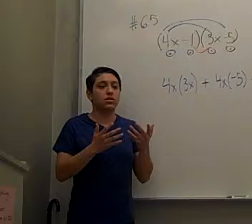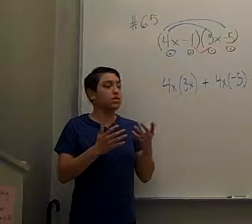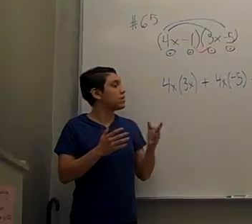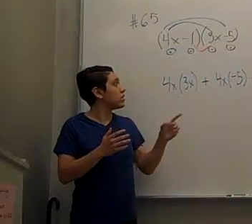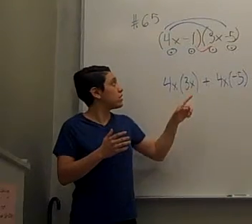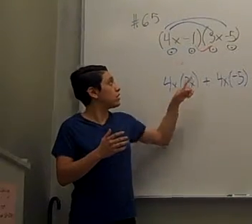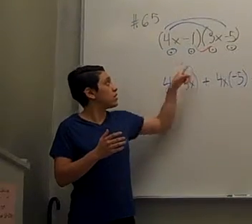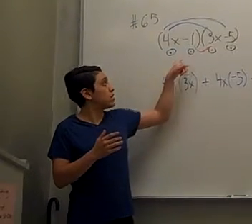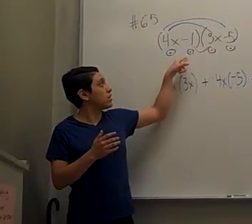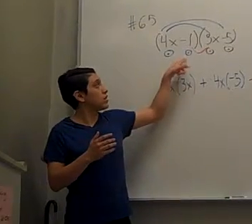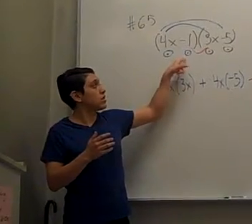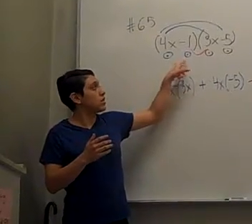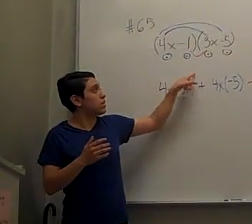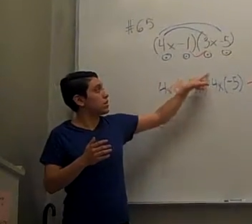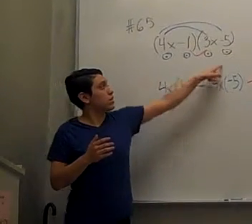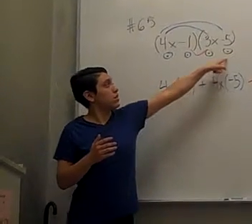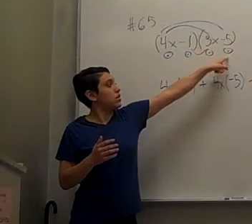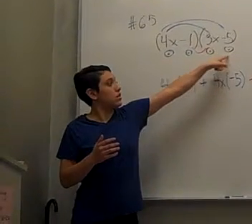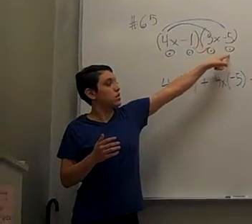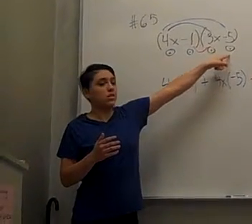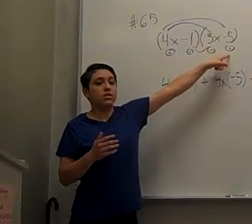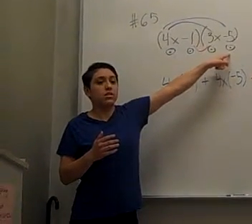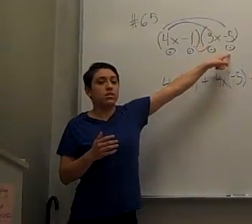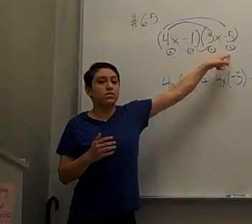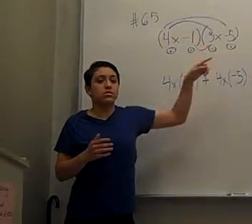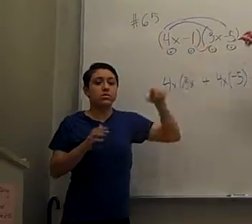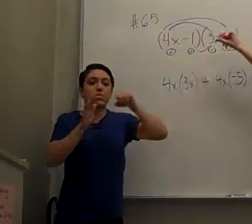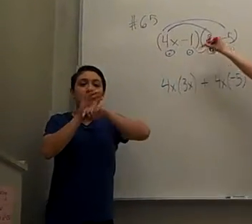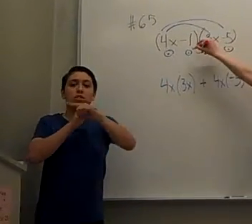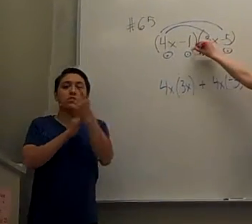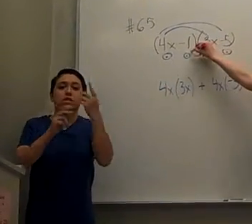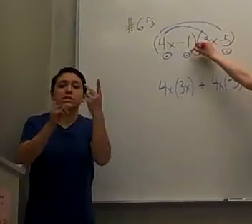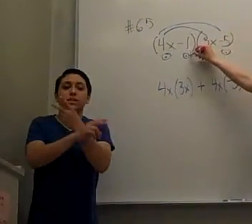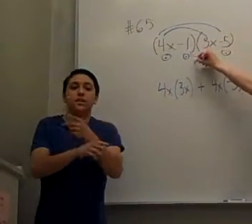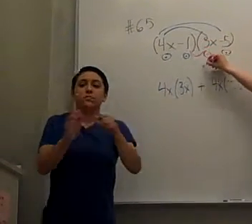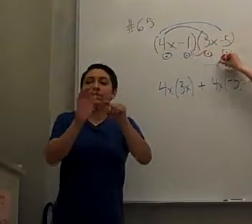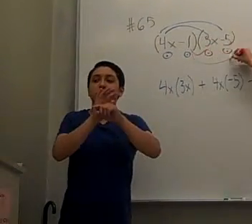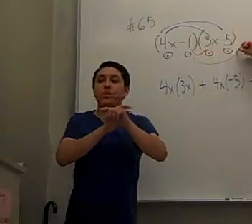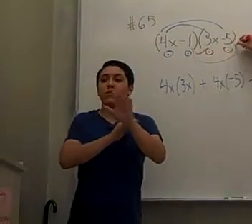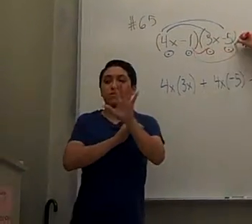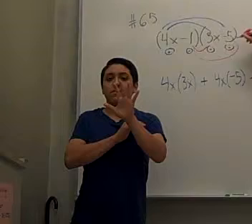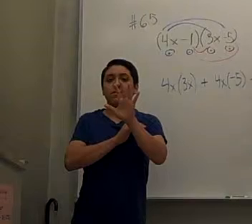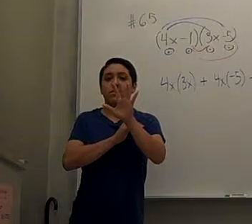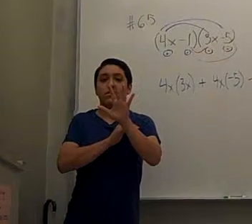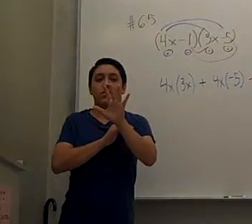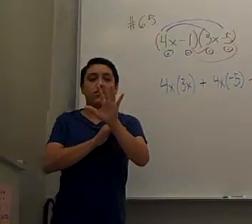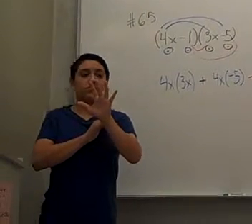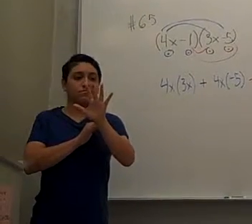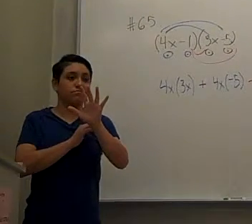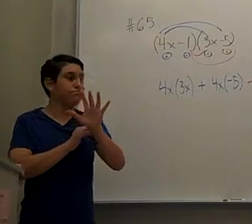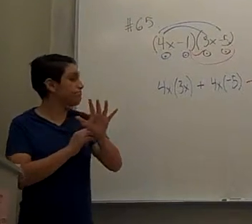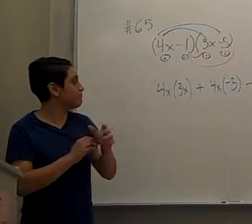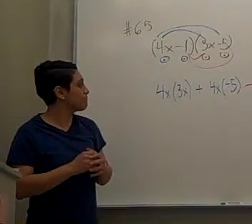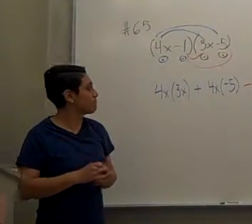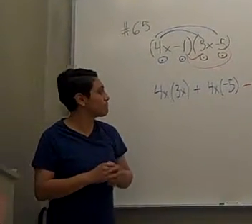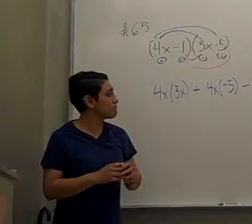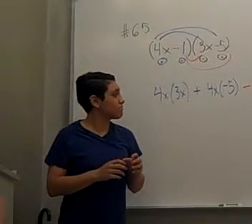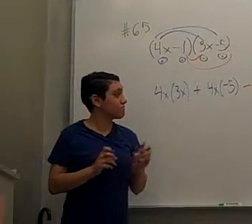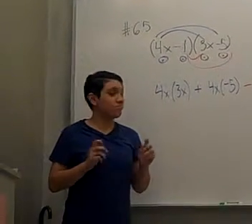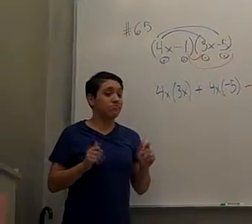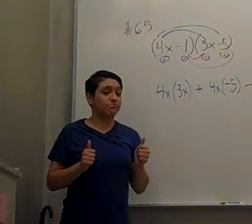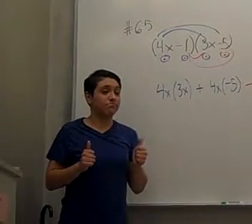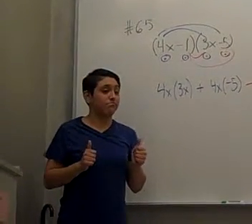Negative 1 times negative 5. Good. My negative 1 times negative 5.